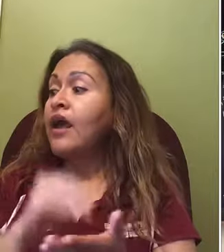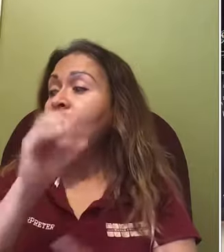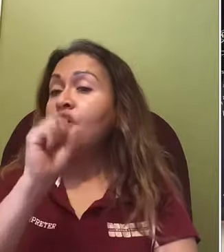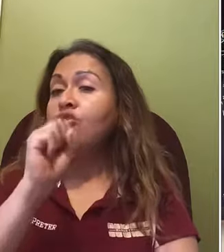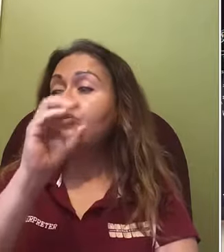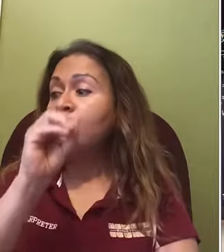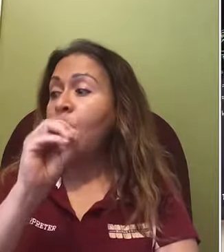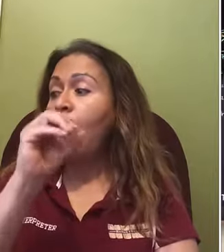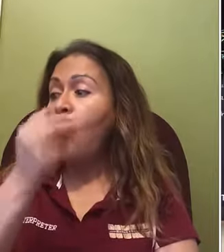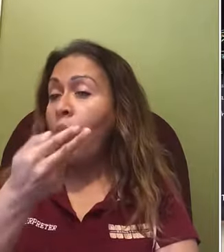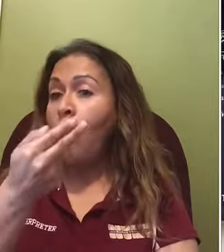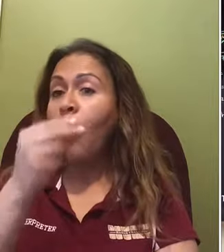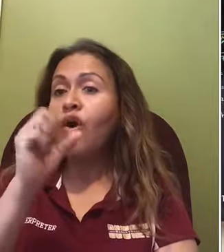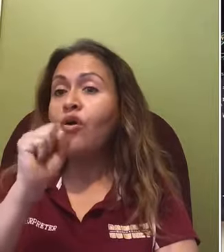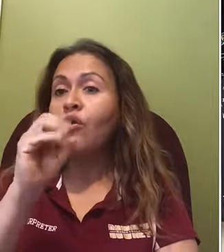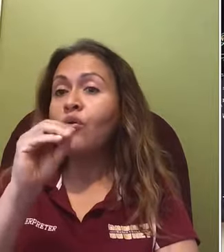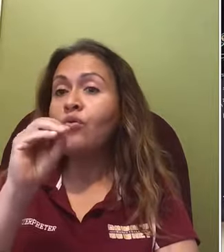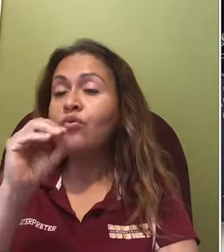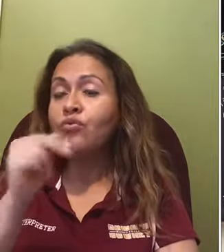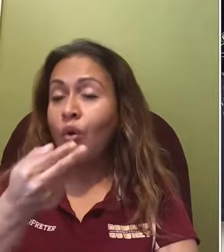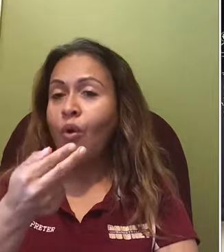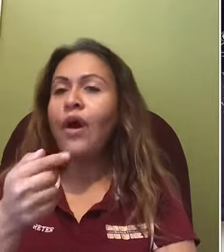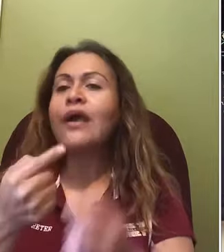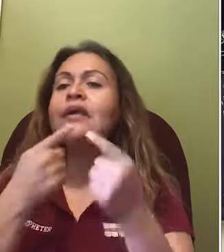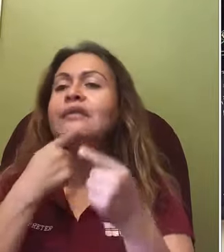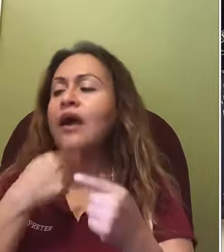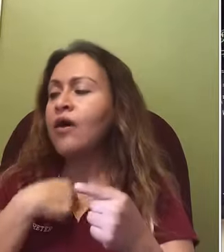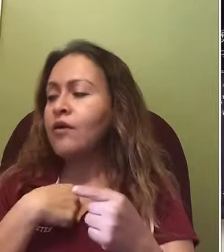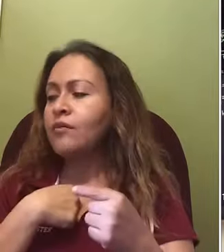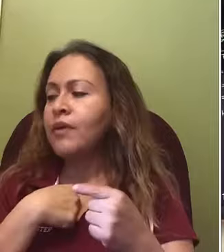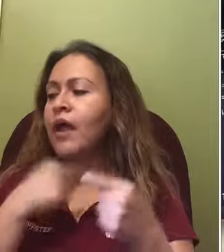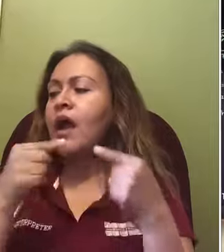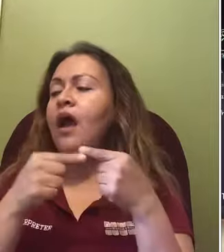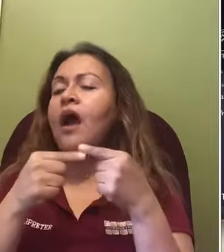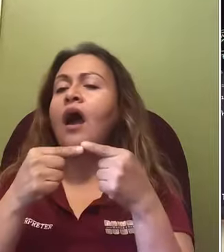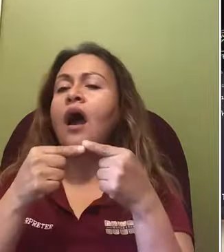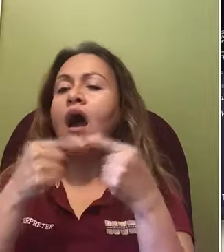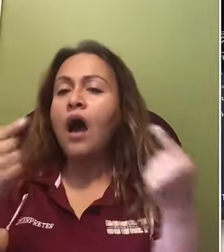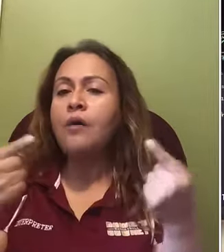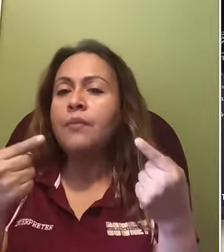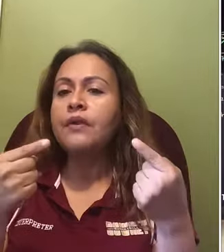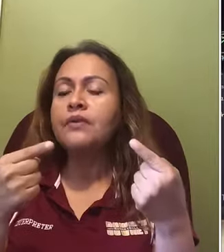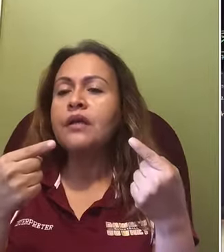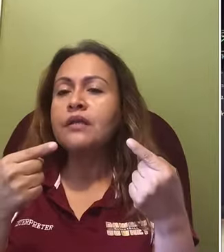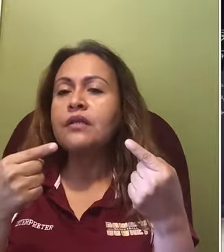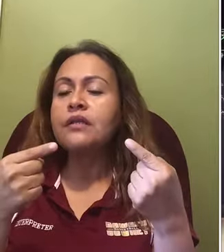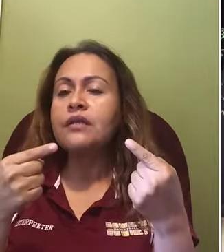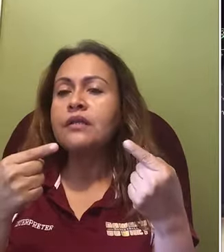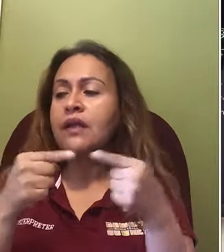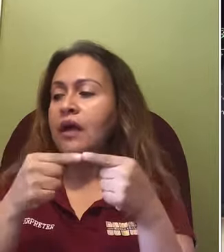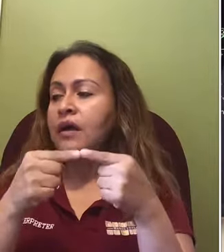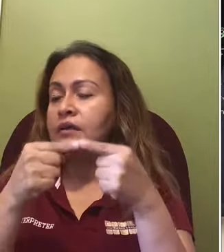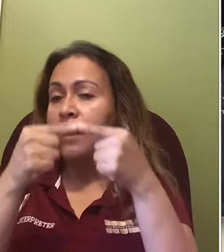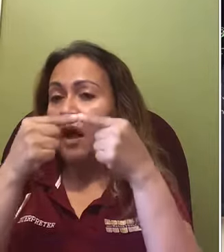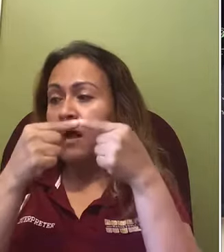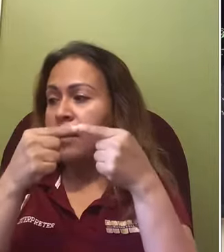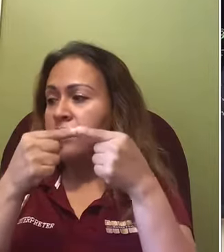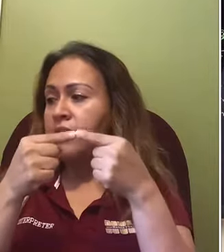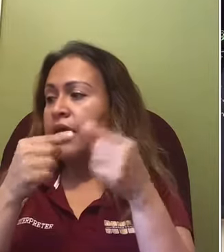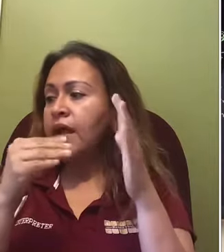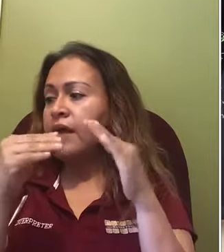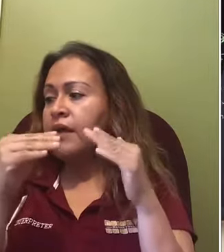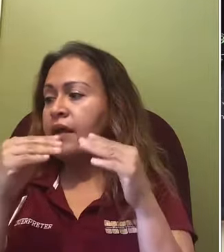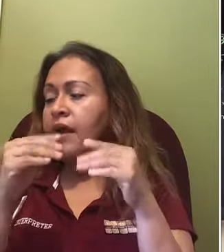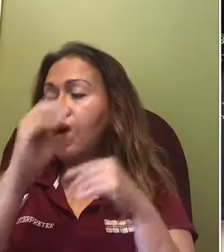SOHCAHTOA. The SO tells us what to do with sine. Sine is opposite over hypotenuse. Sine is equal